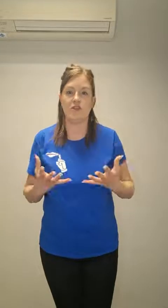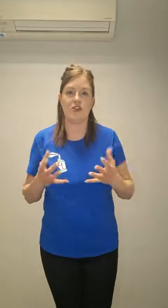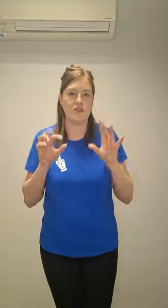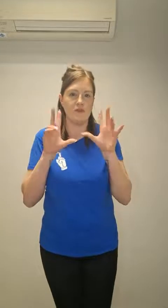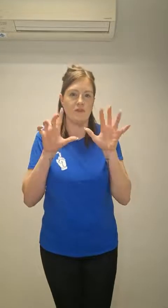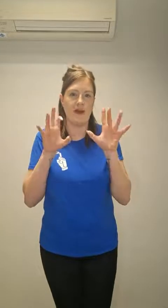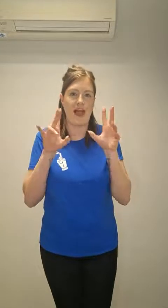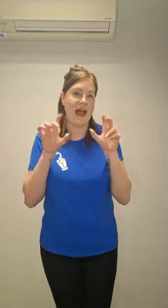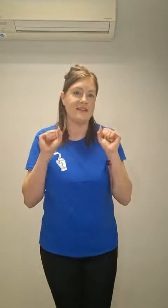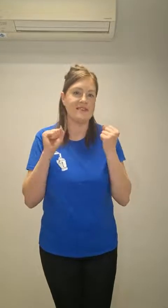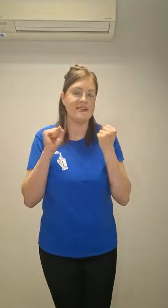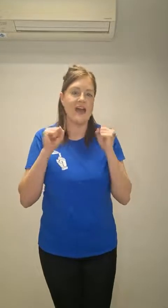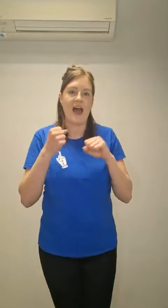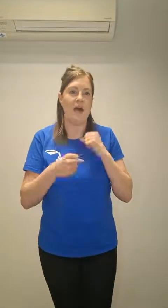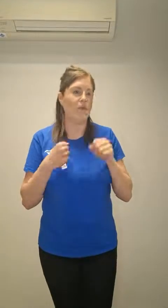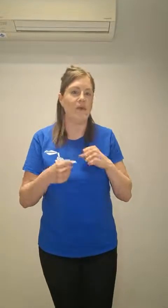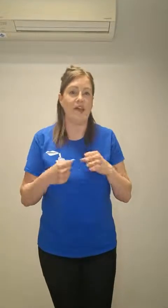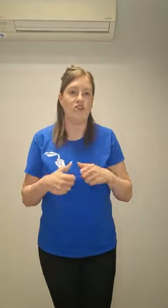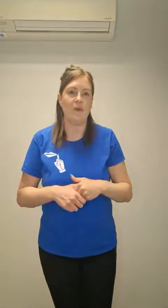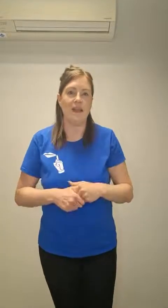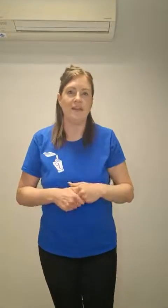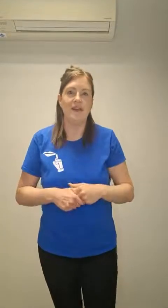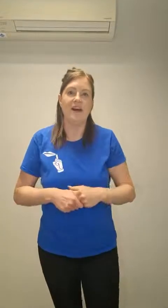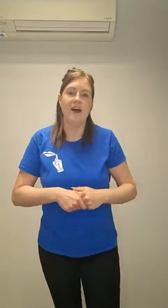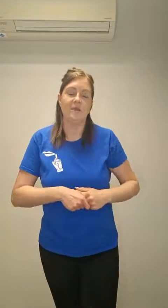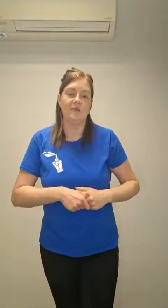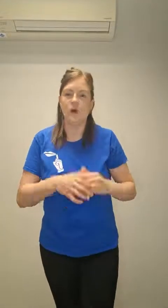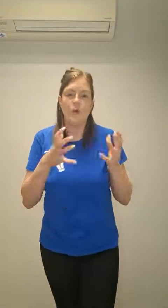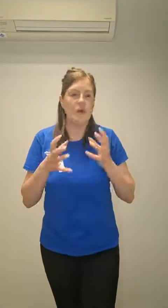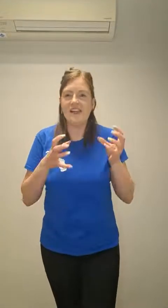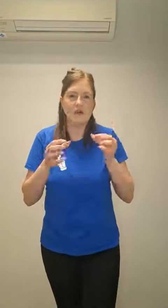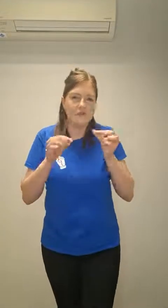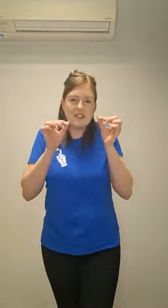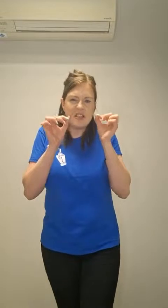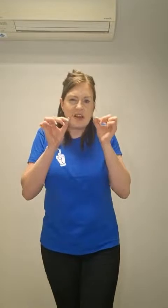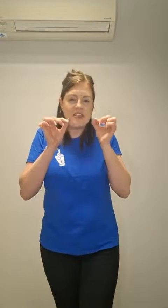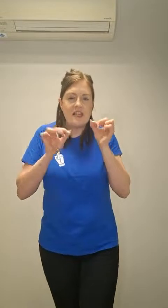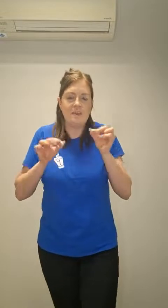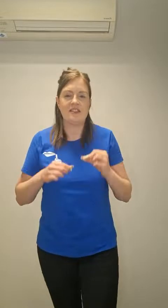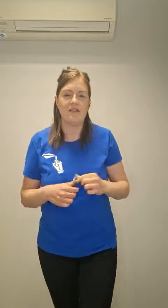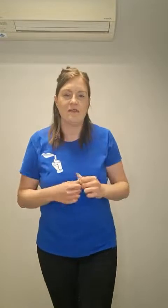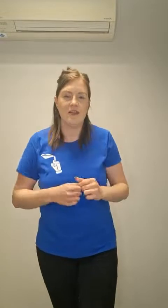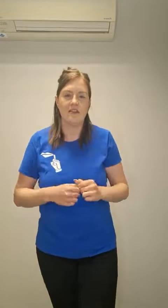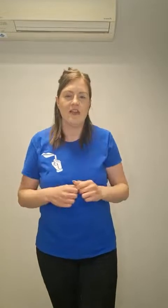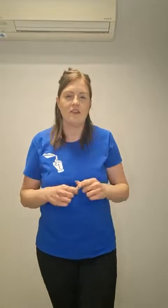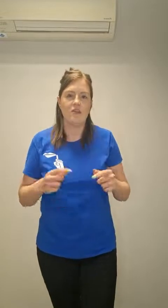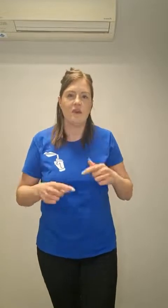you from my hands and what they're doing. All little tiny tidbits of information there that you can